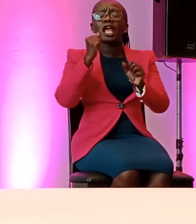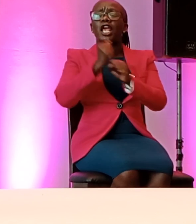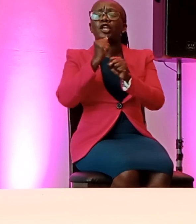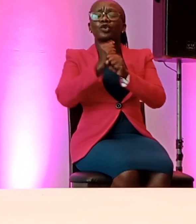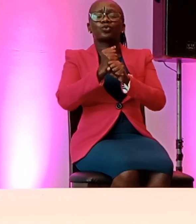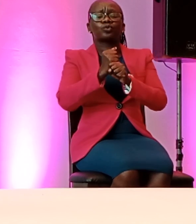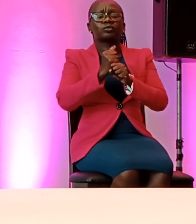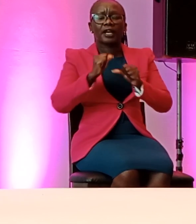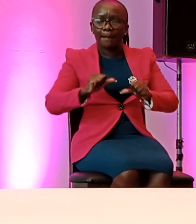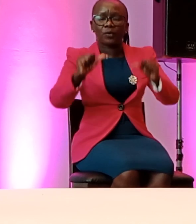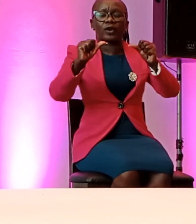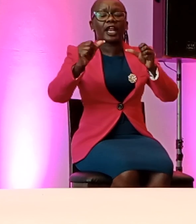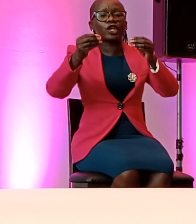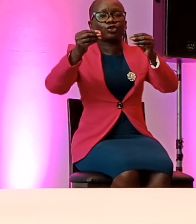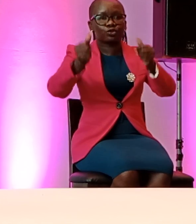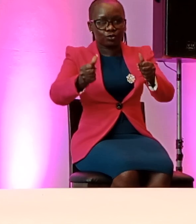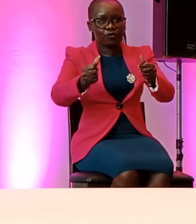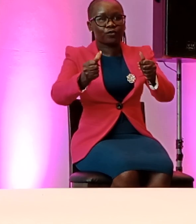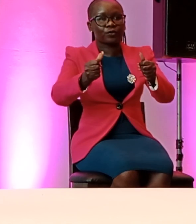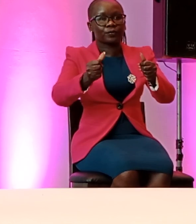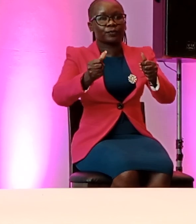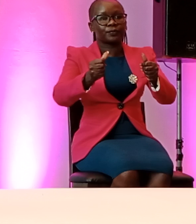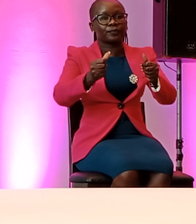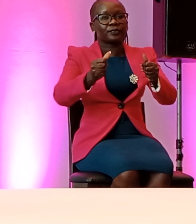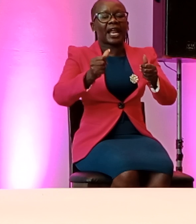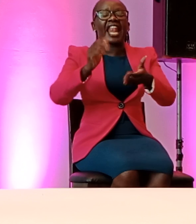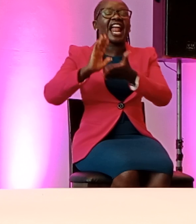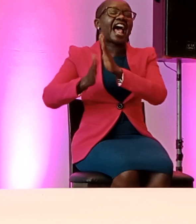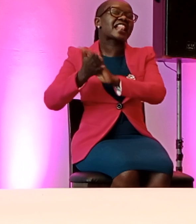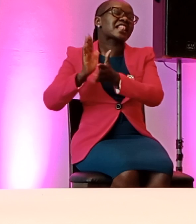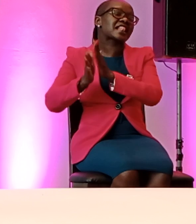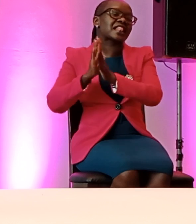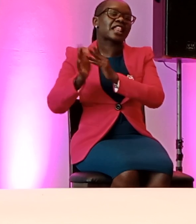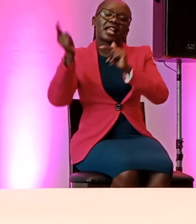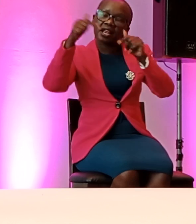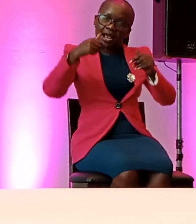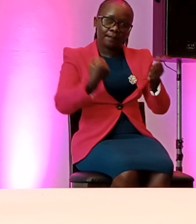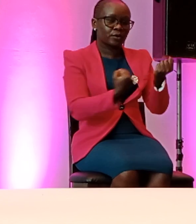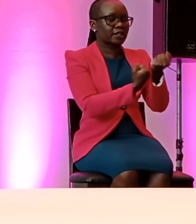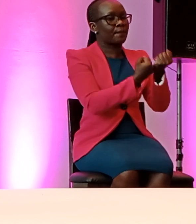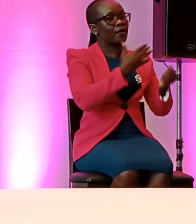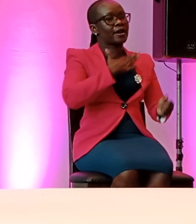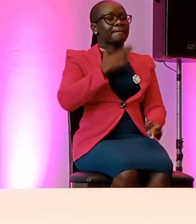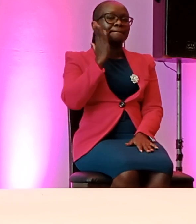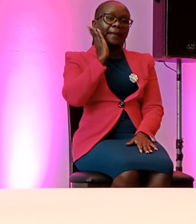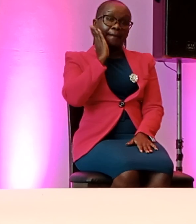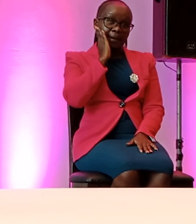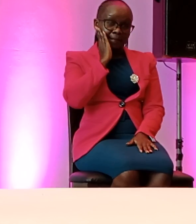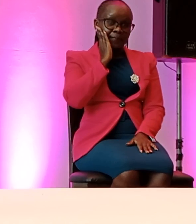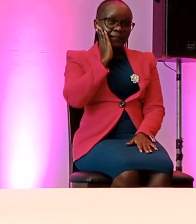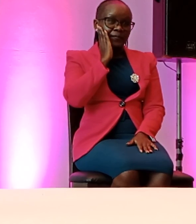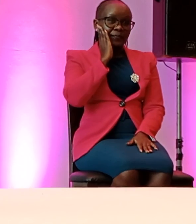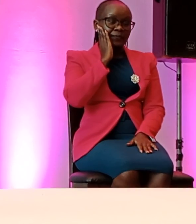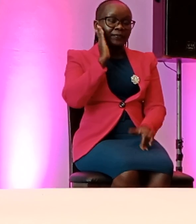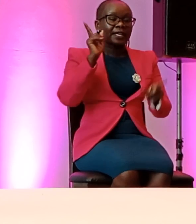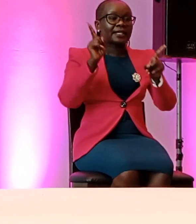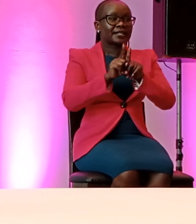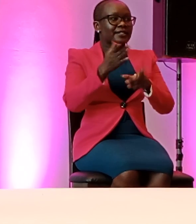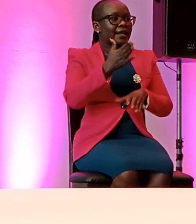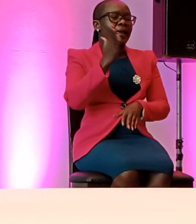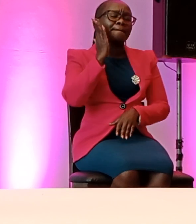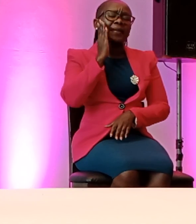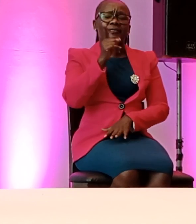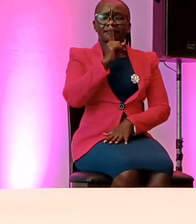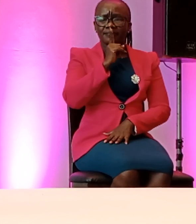any progress that anyone at that time would understand what she was trying to say. So in her silence,